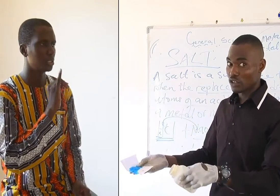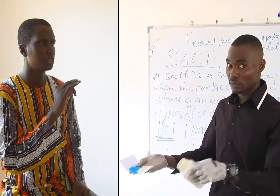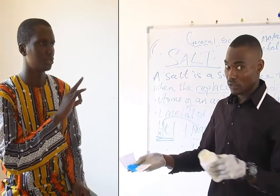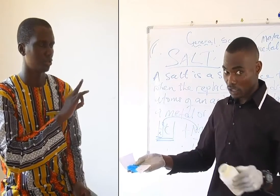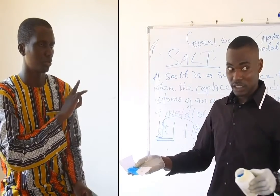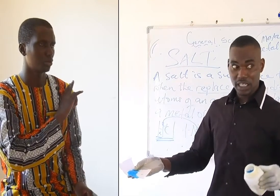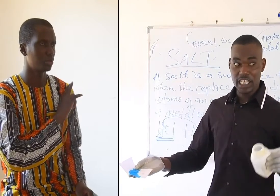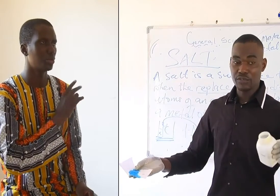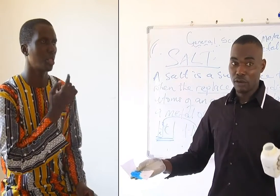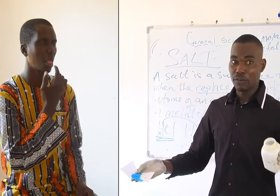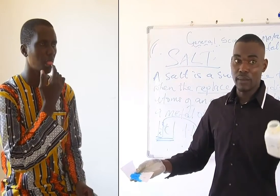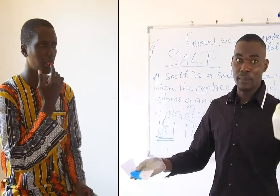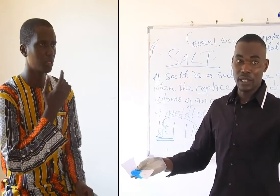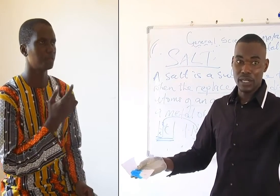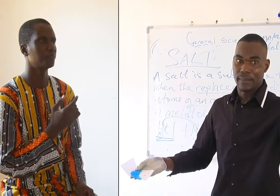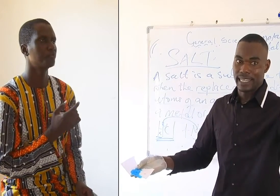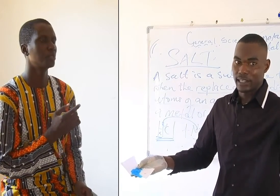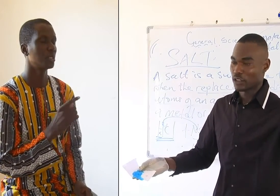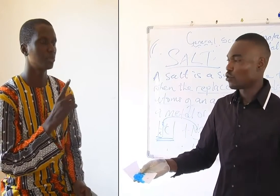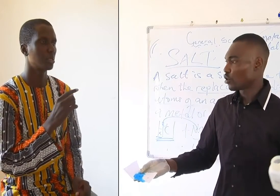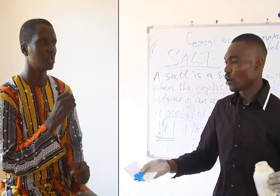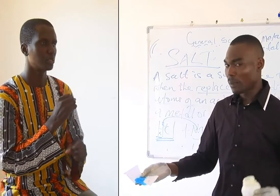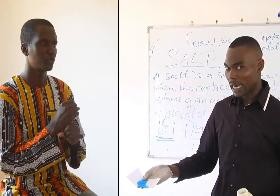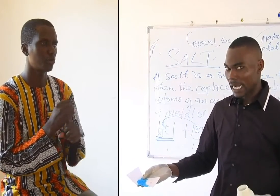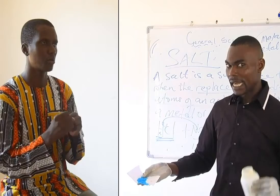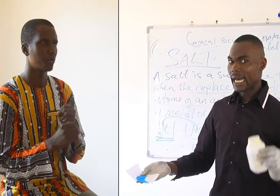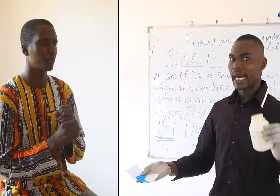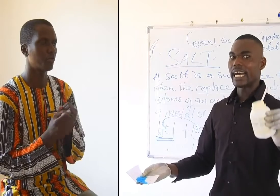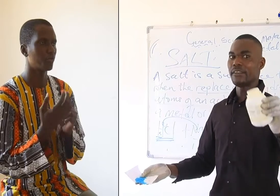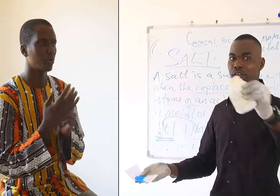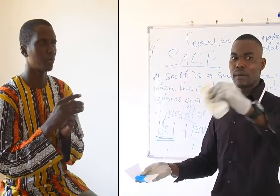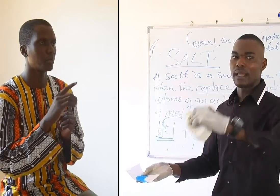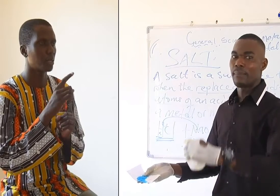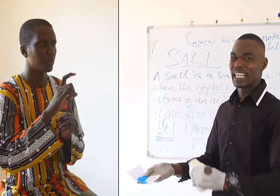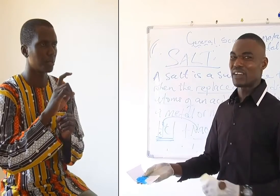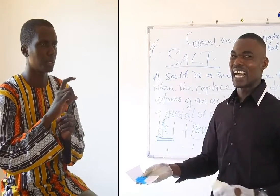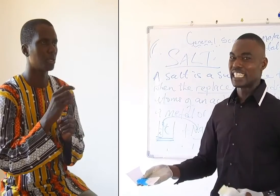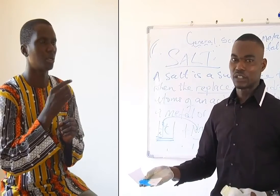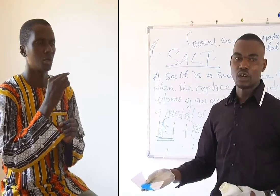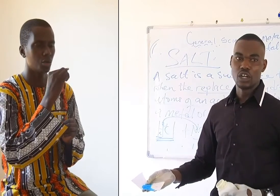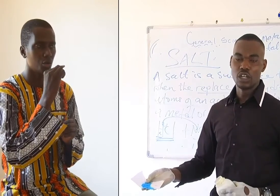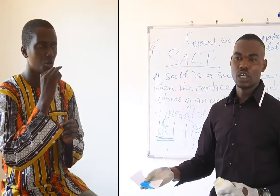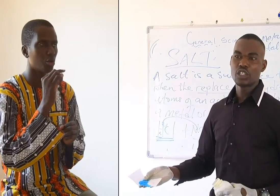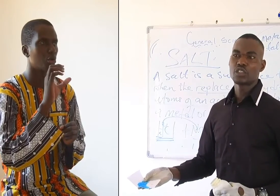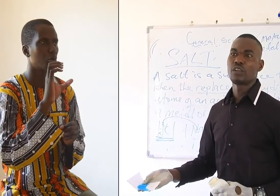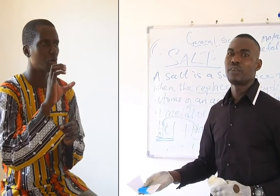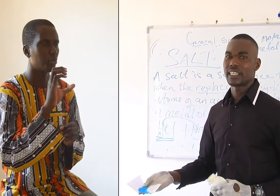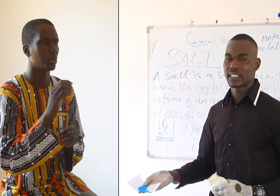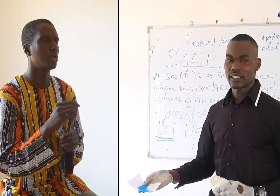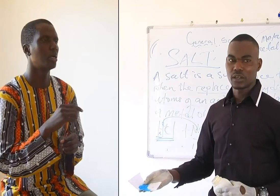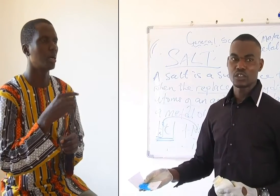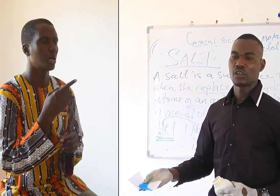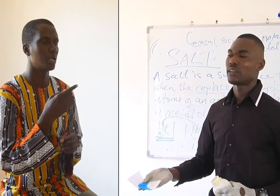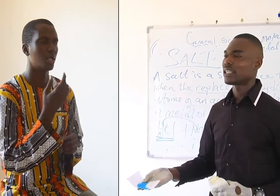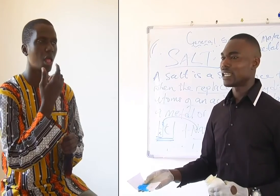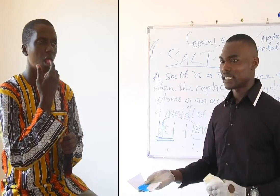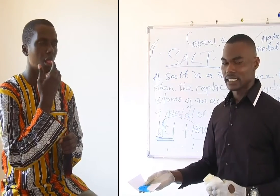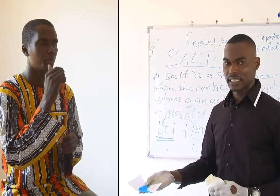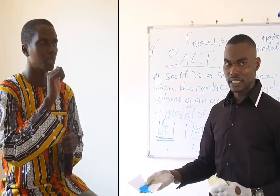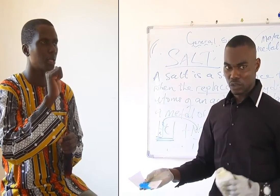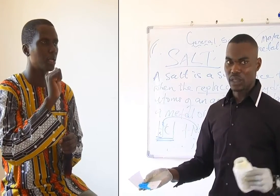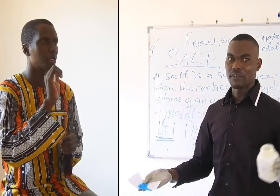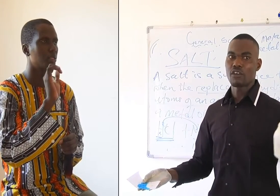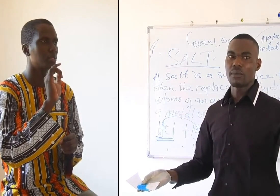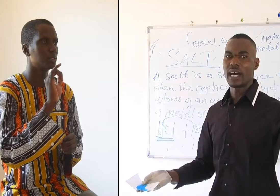a salt? Because it's formed from a particular metal that is called copper and from a particular acid called sulfate or sulfuric